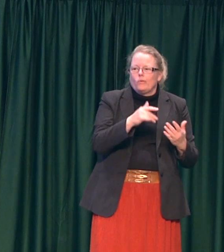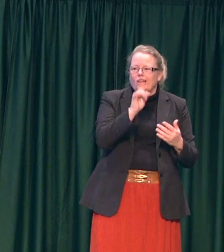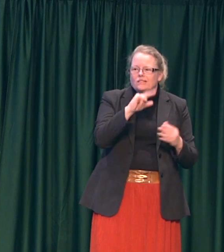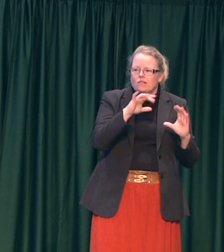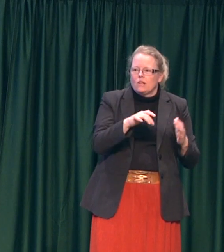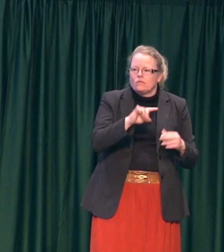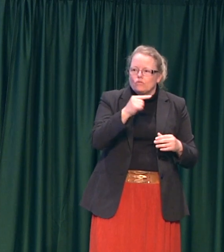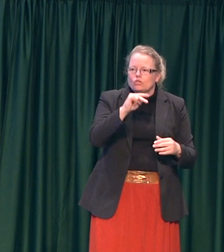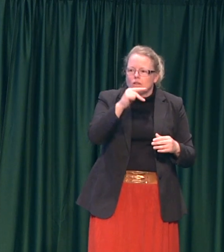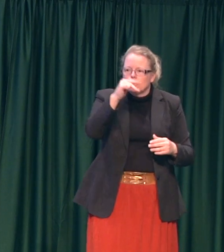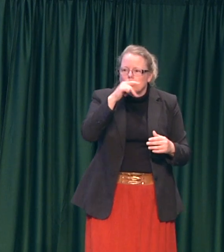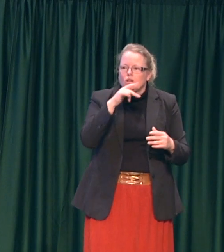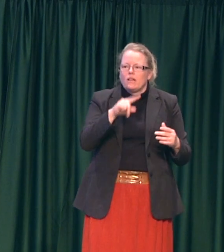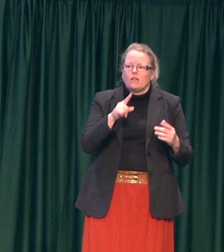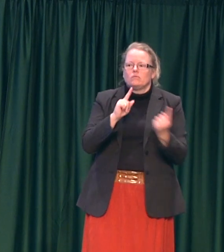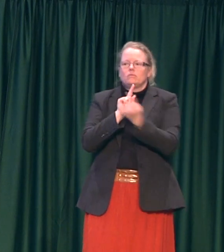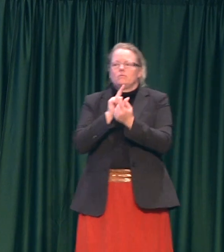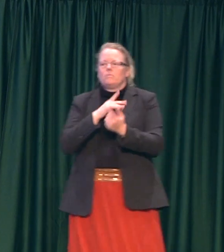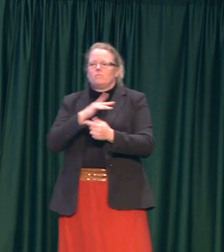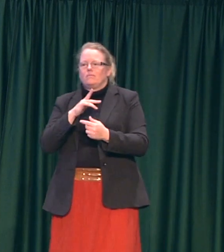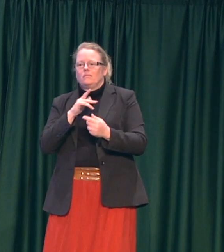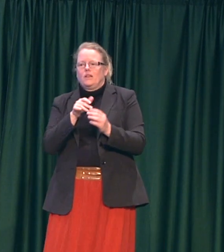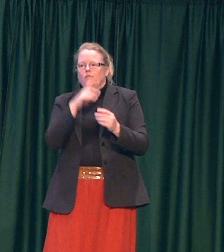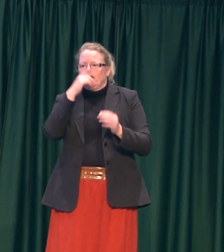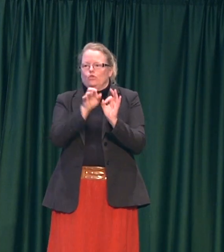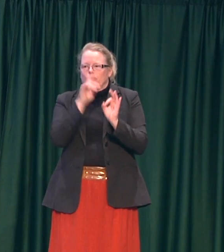Maybe the interpreter has very basic skills.